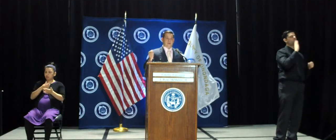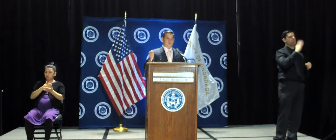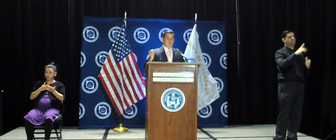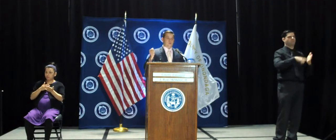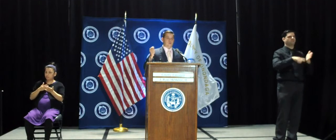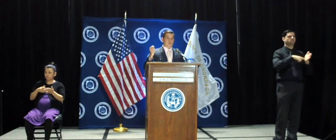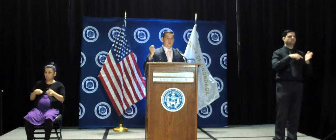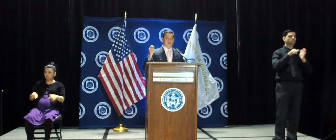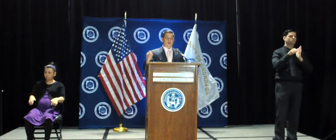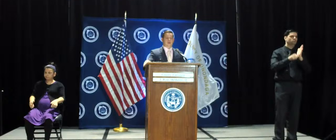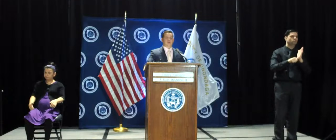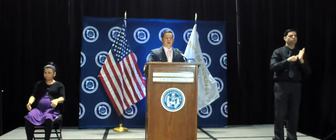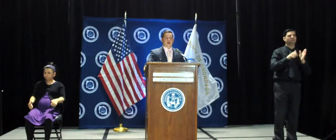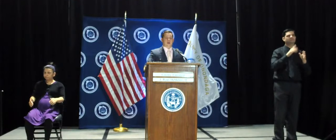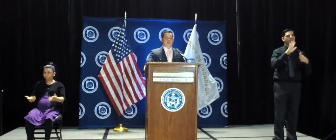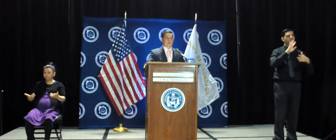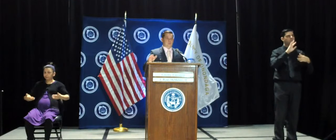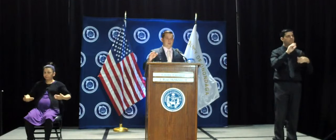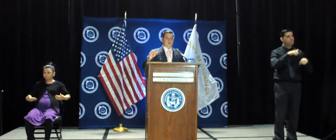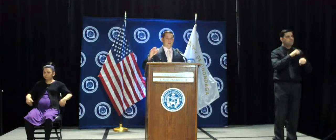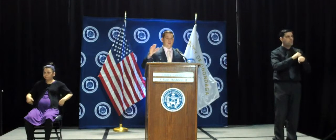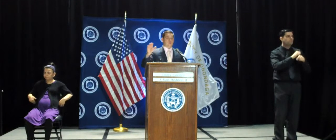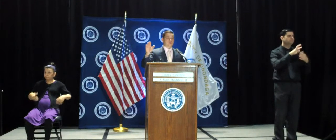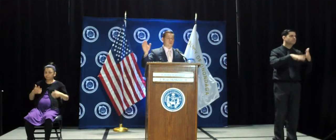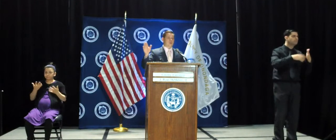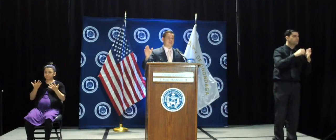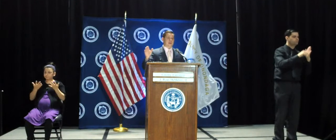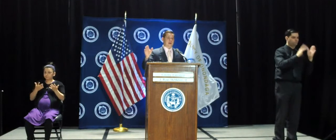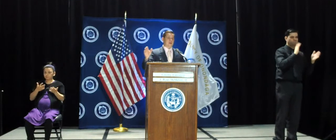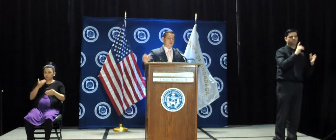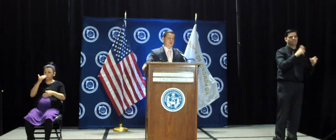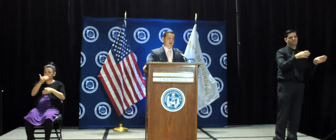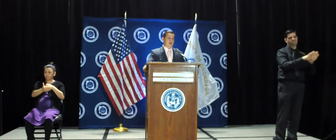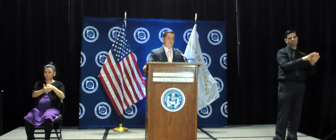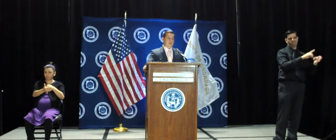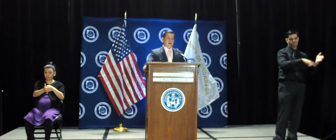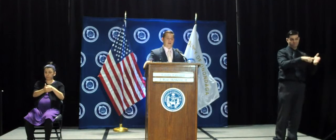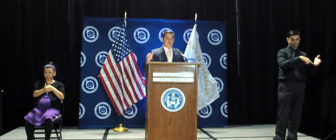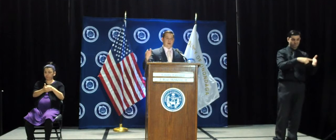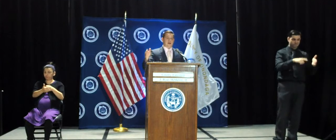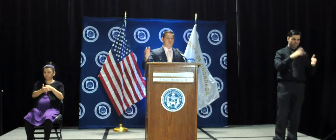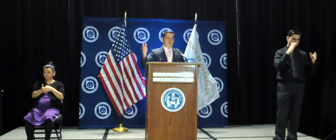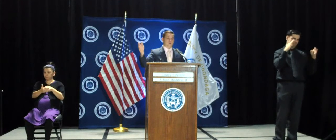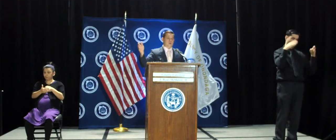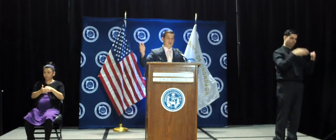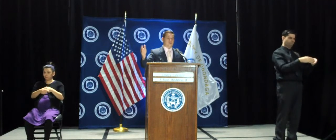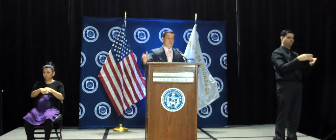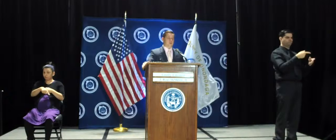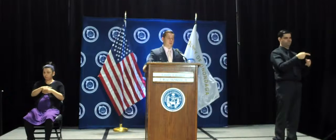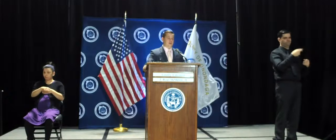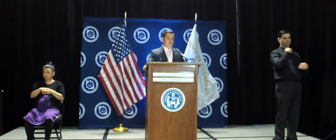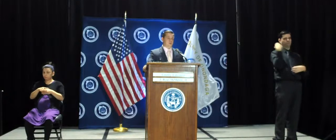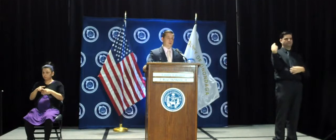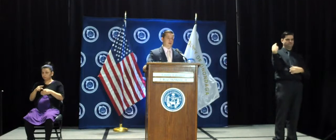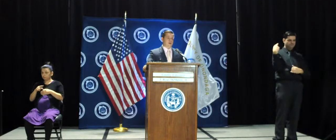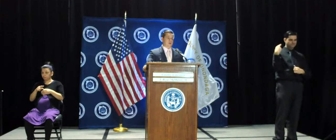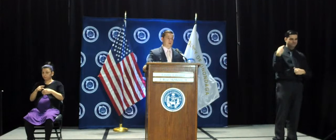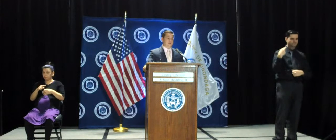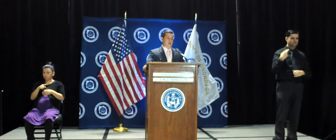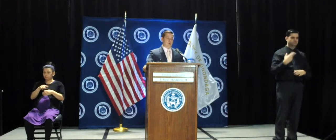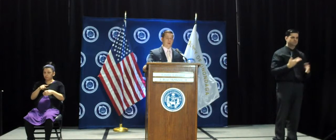certain elective procedures get done, and then potentially those are in risk again. And then after that is when you look at some of the plans that